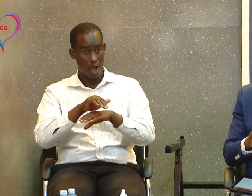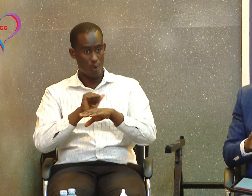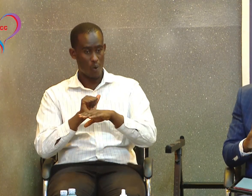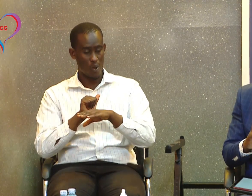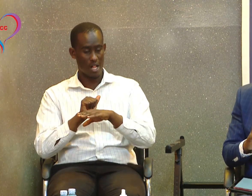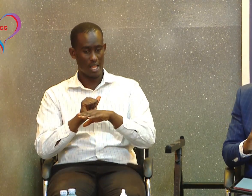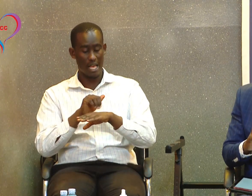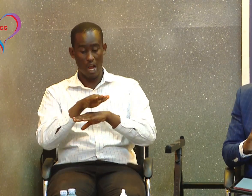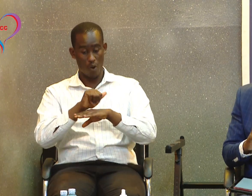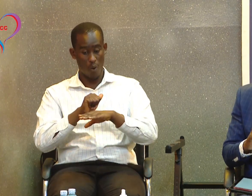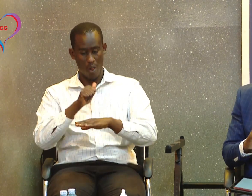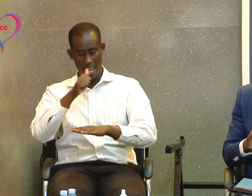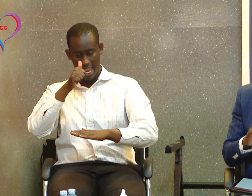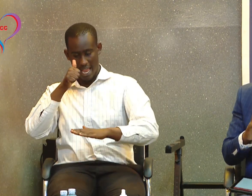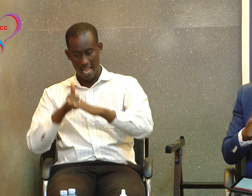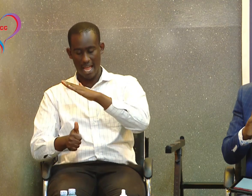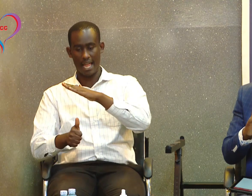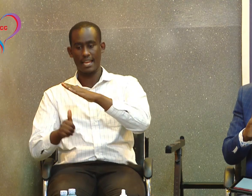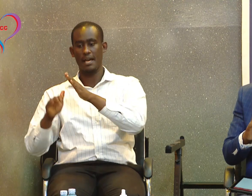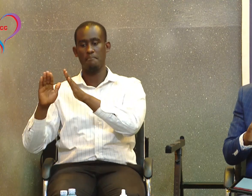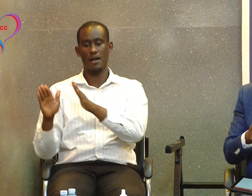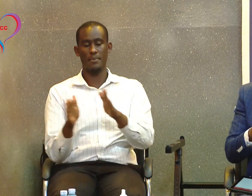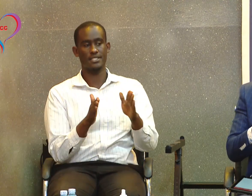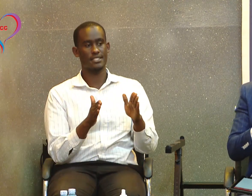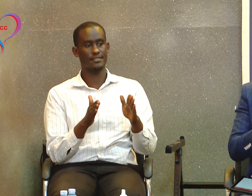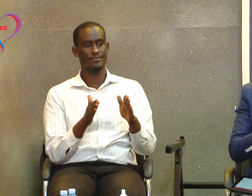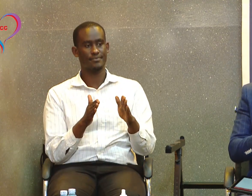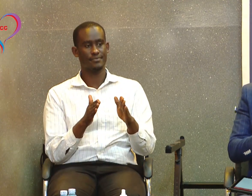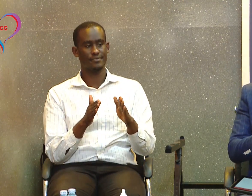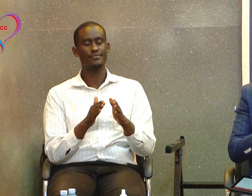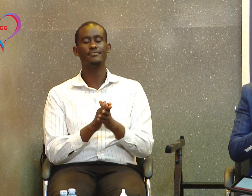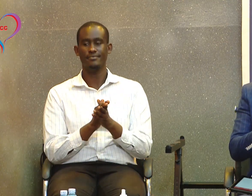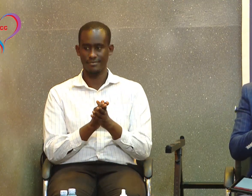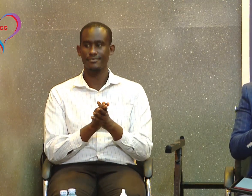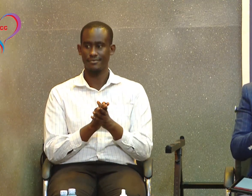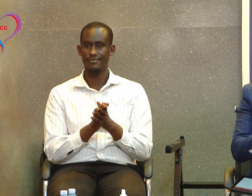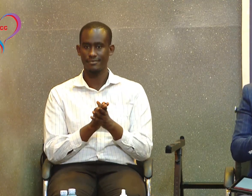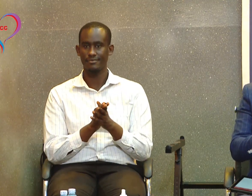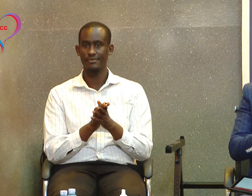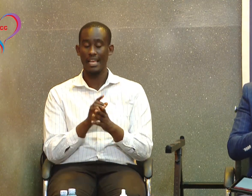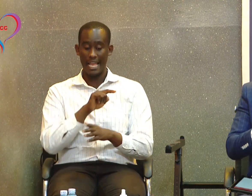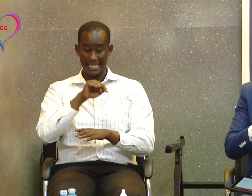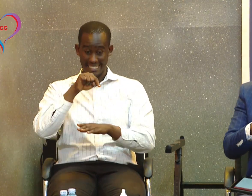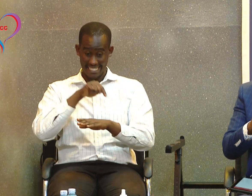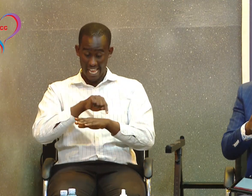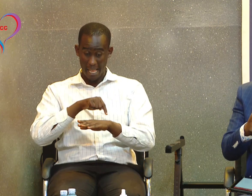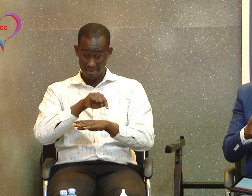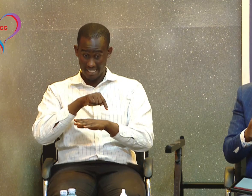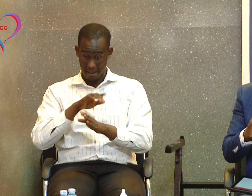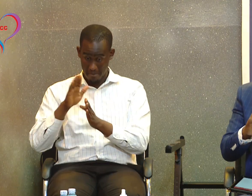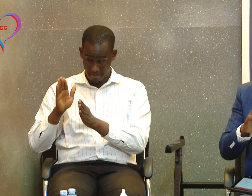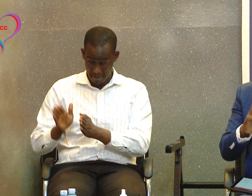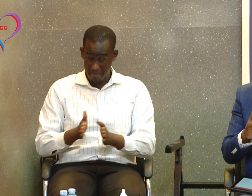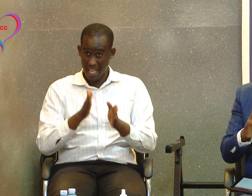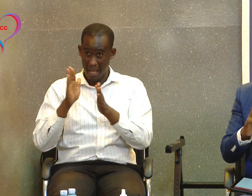under purpose kiri wansi w'ekigendererwa kyo. After a season of being prepared, and when you enter a